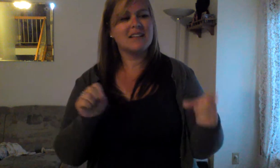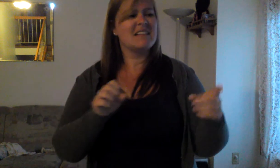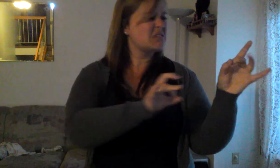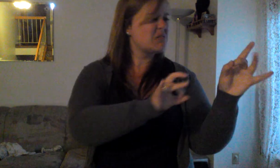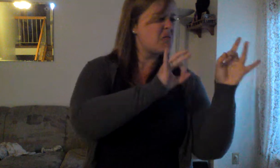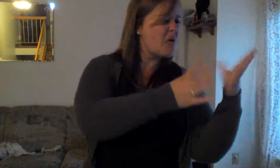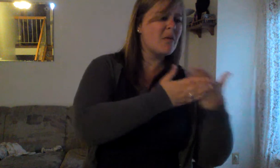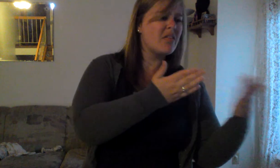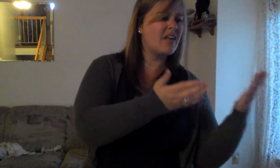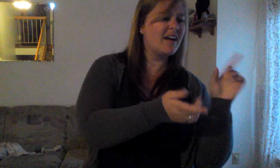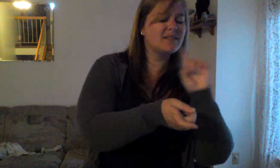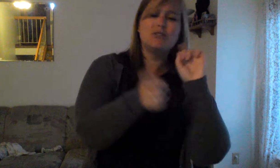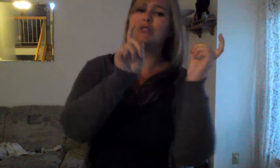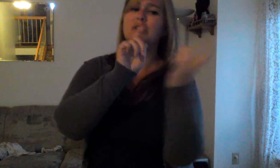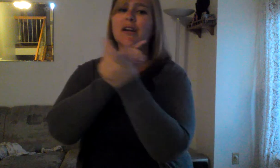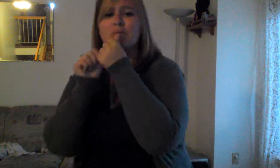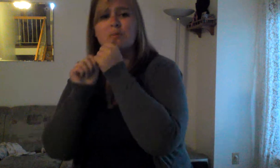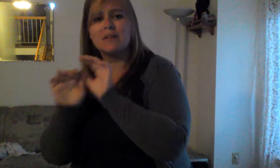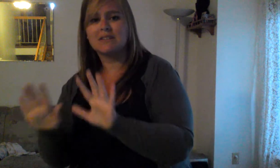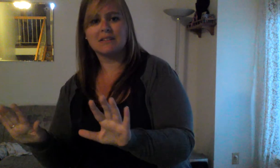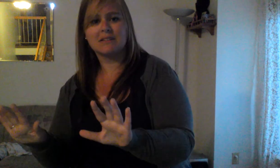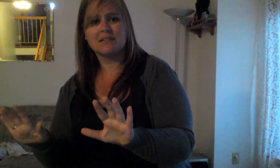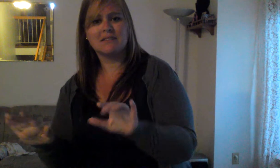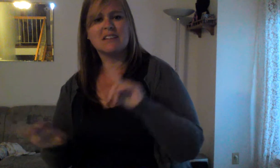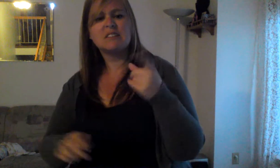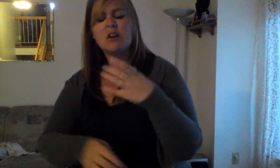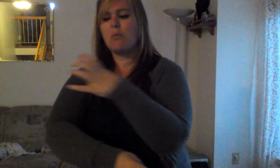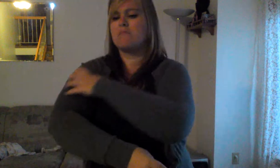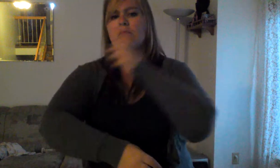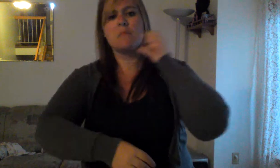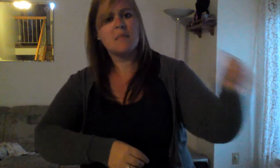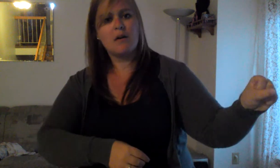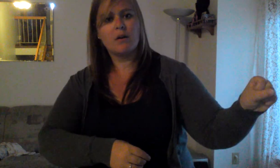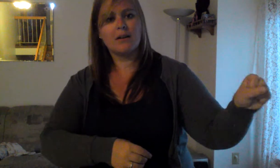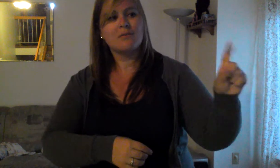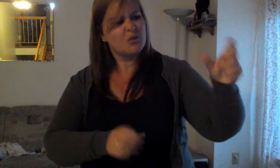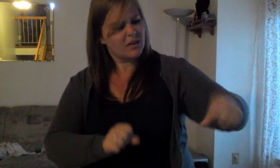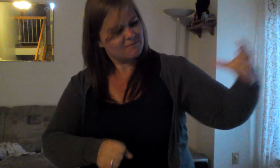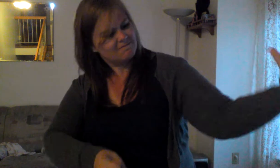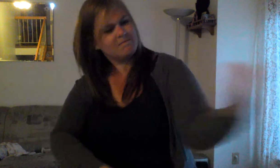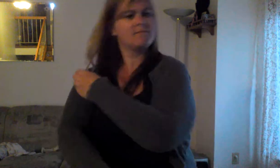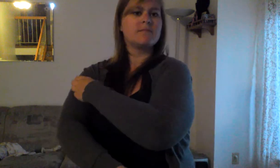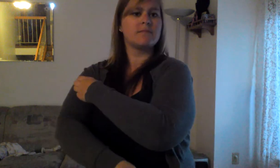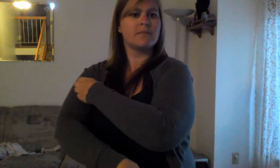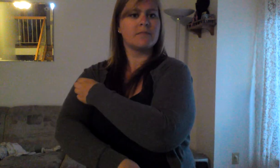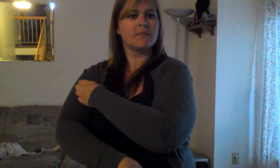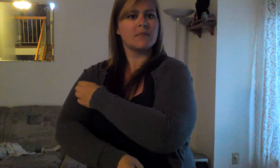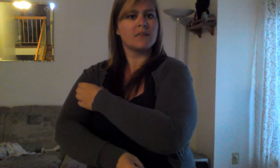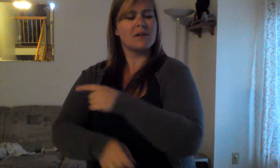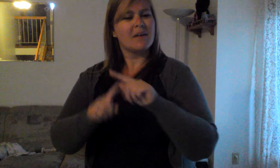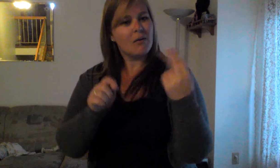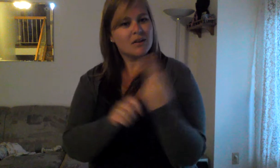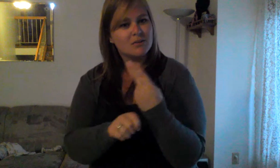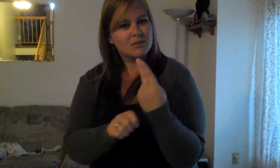blessing. Someone took your power, but you have an opportunity to reclaim it. But how do you wanna use this power? Do you wanna use the power to